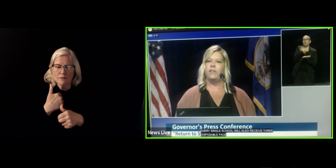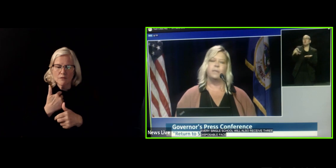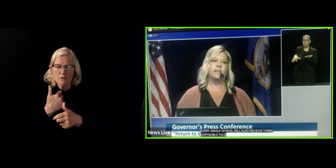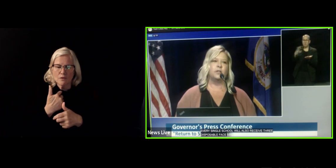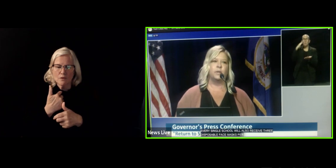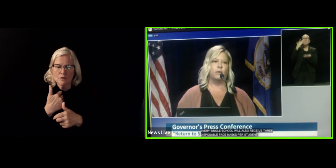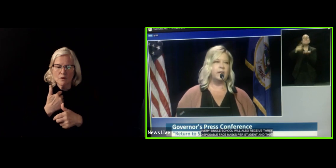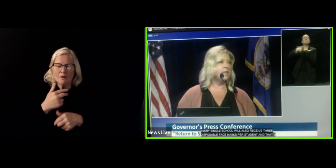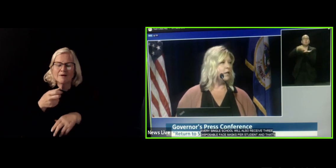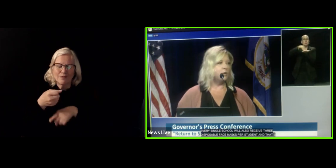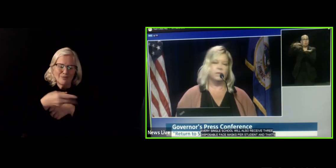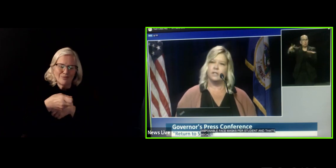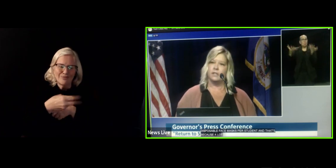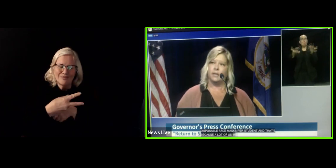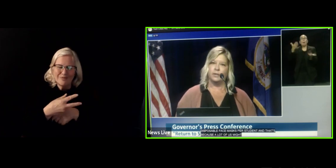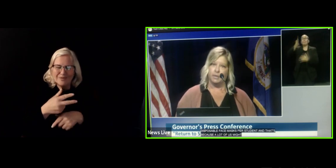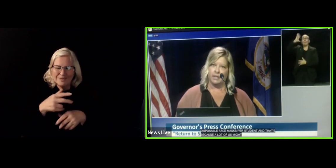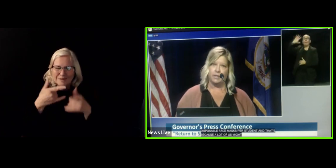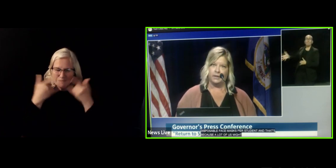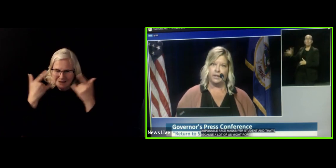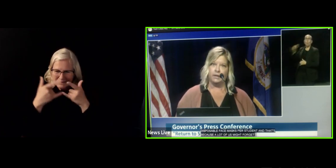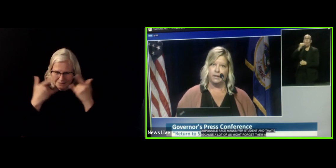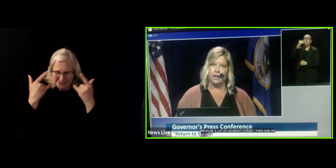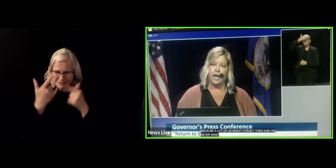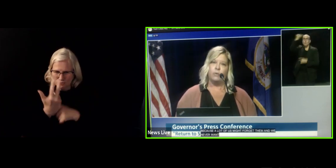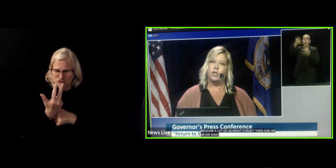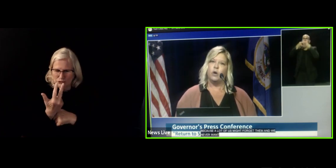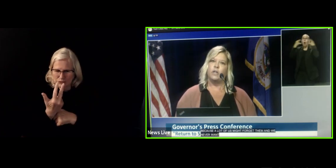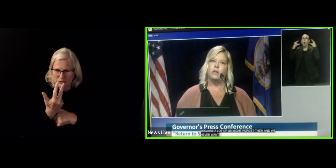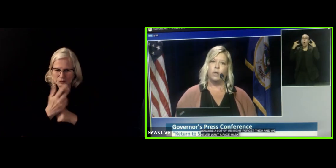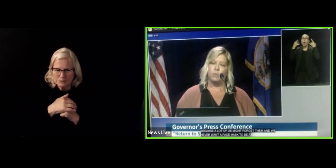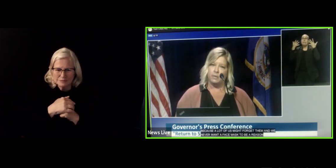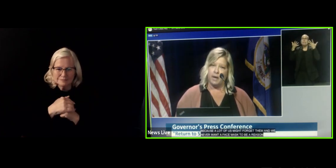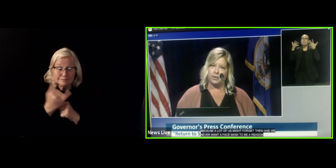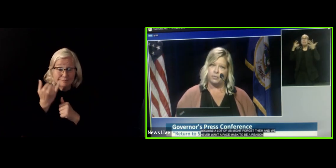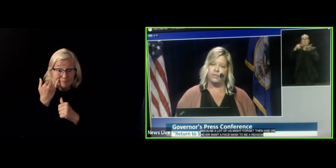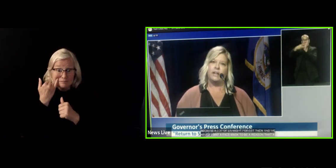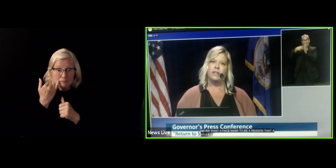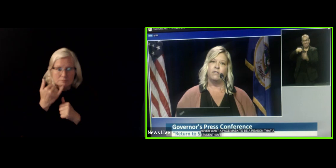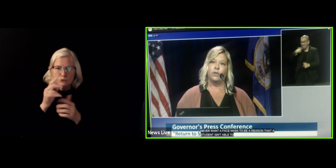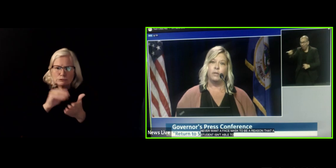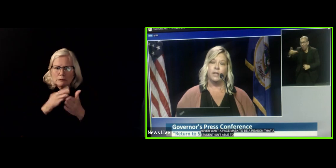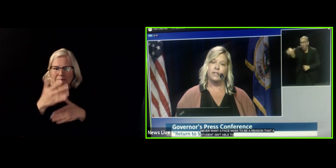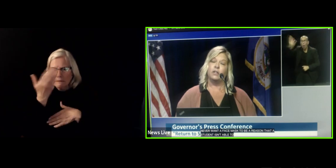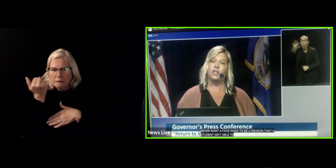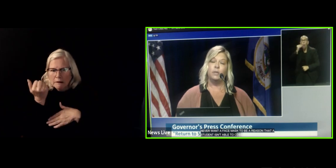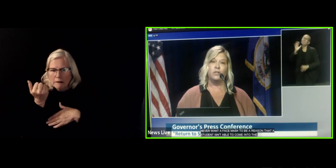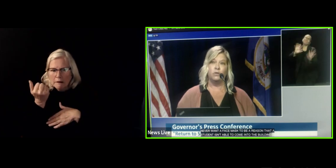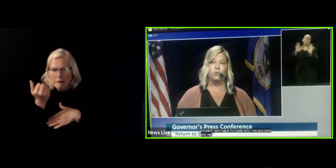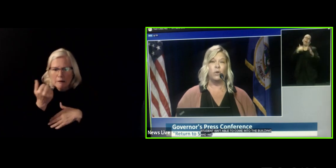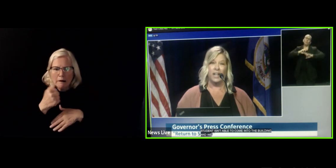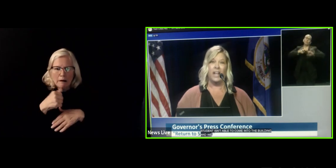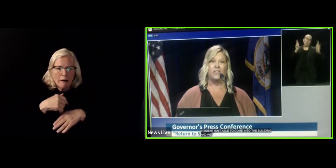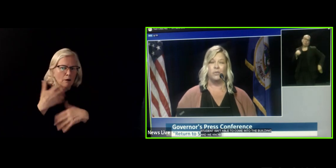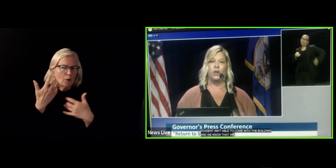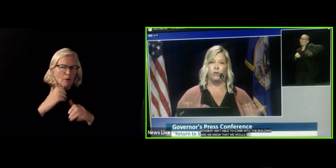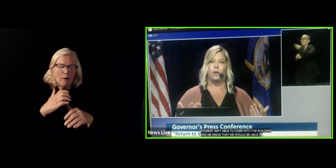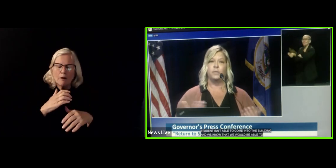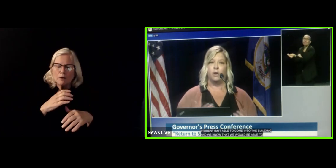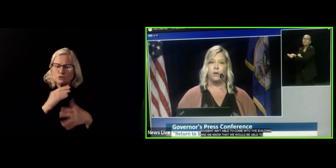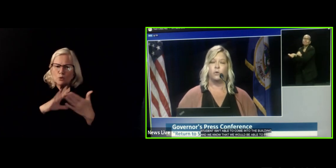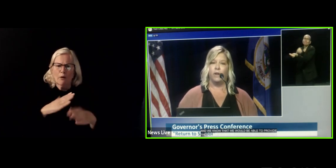a face mask to be a reason that a student isn't able to come into the building. And we know that we would be able to provide them for them. And it's not only going to be a student, we're going to have some of